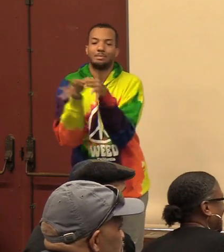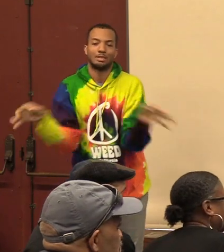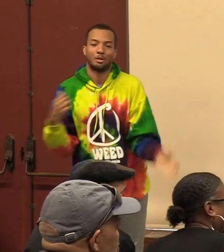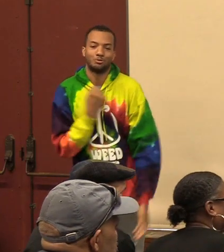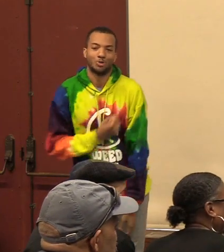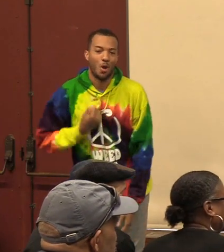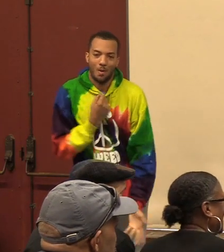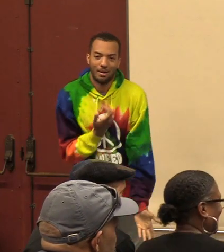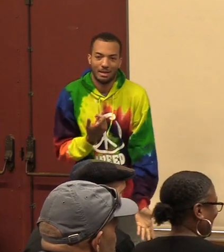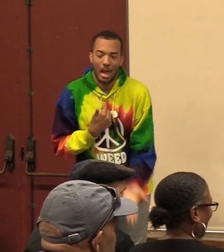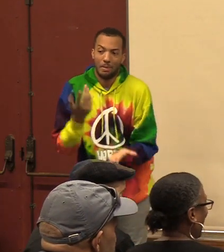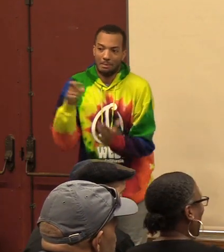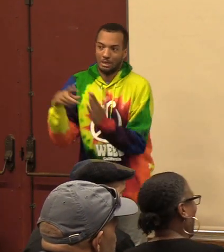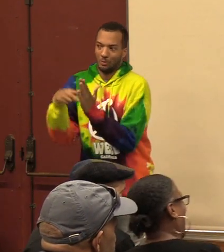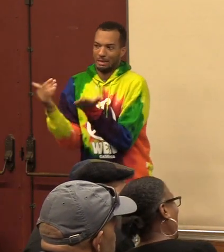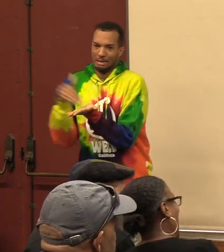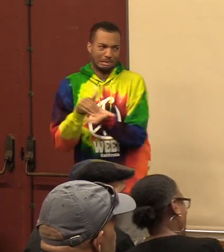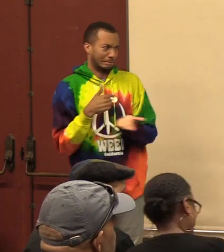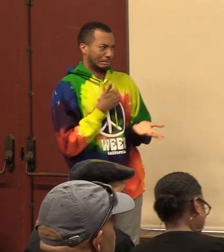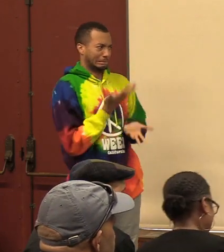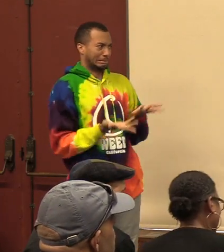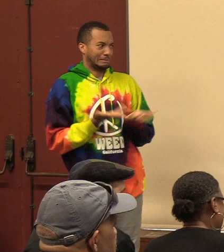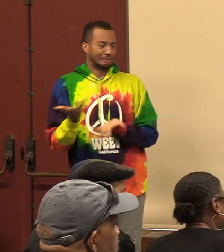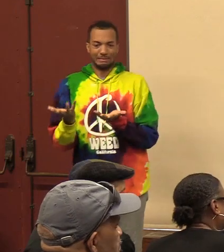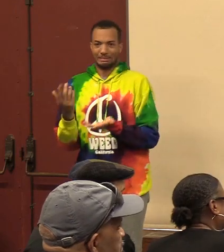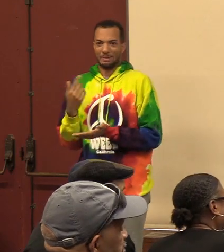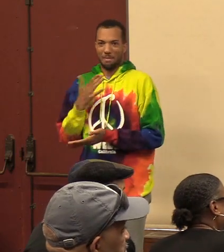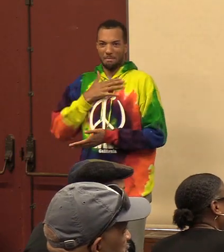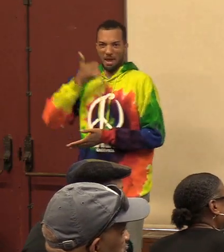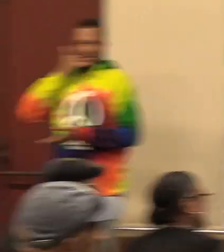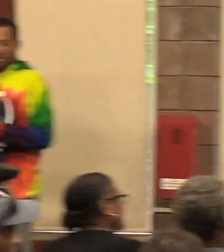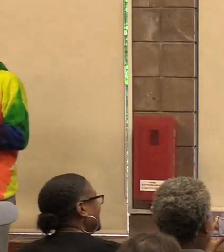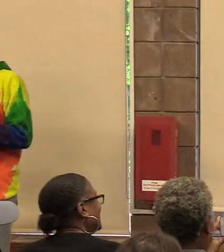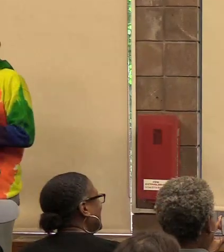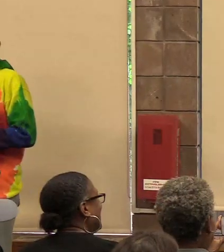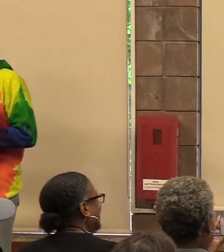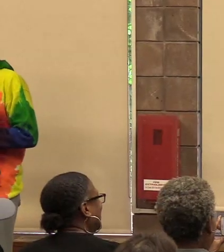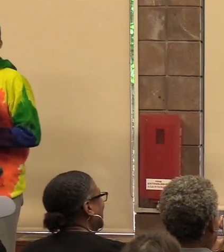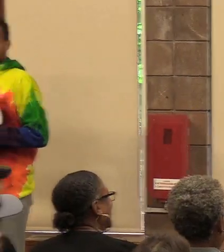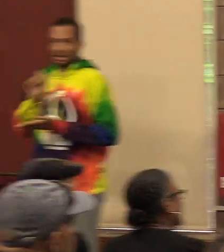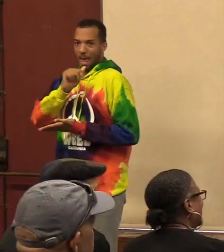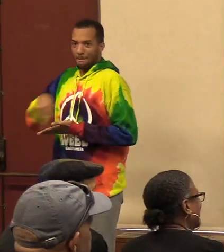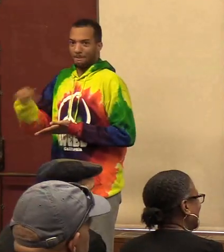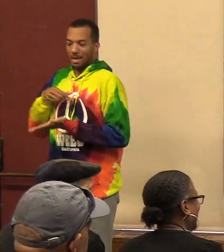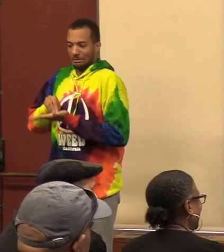I probably need to read it. I put it on my phone in my notes, but